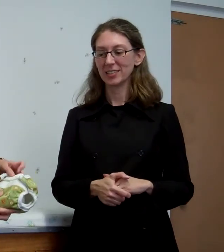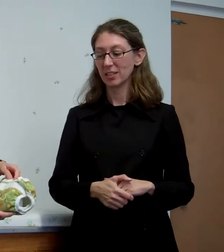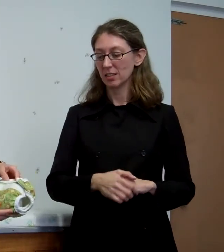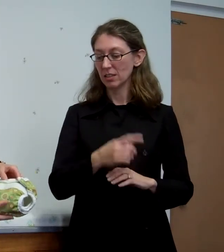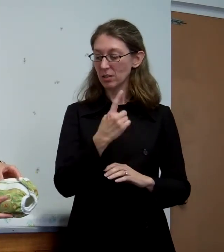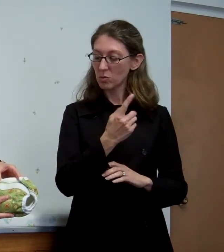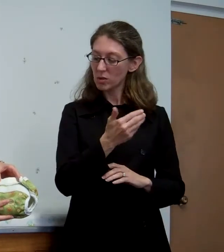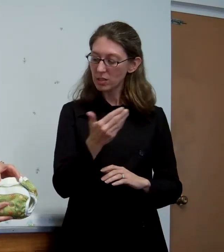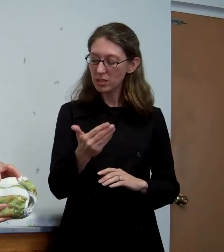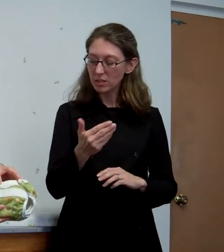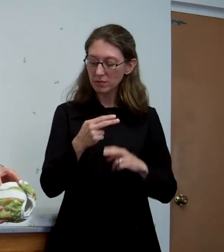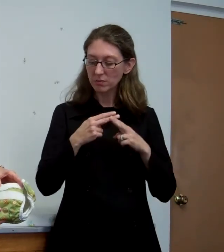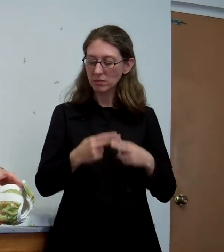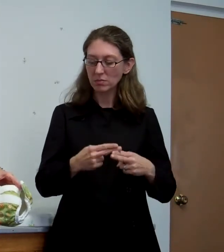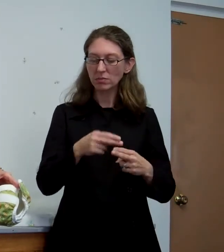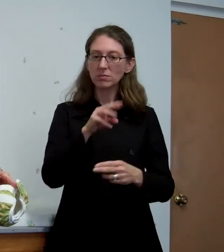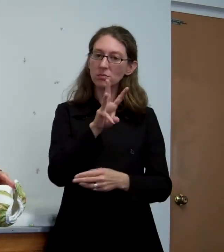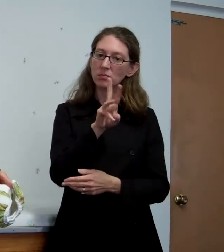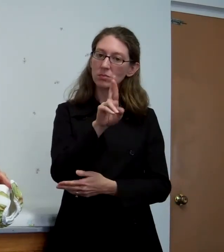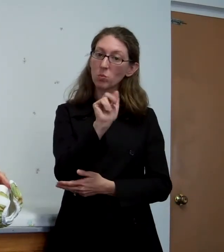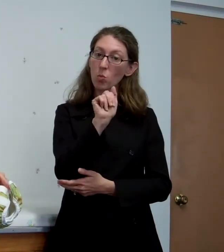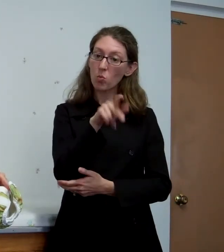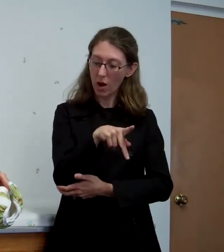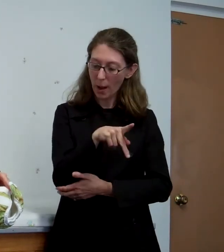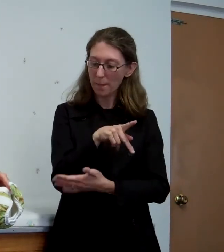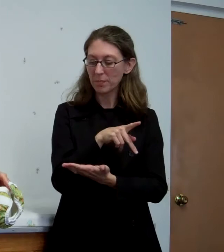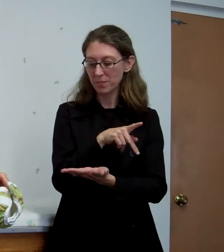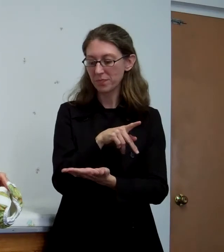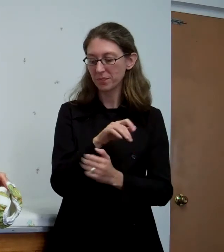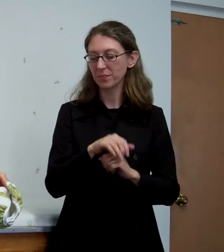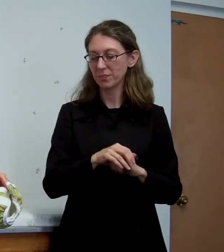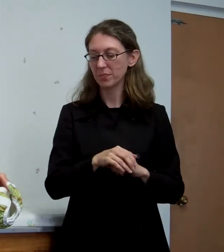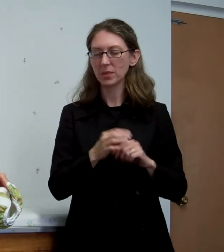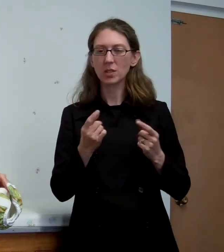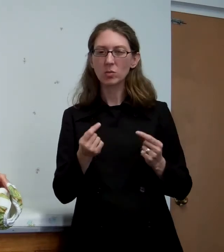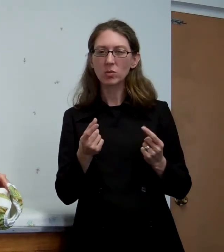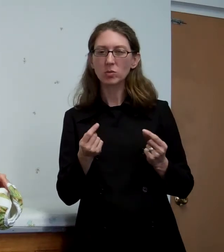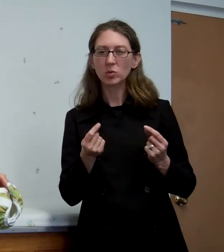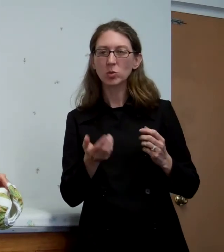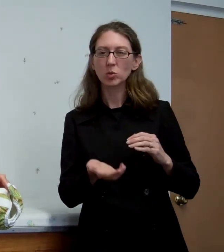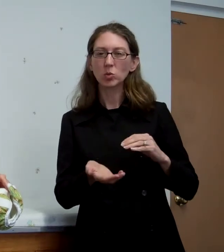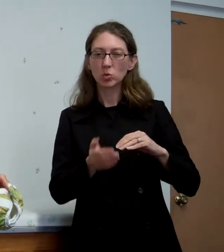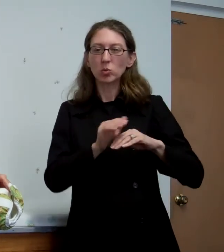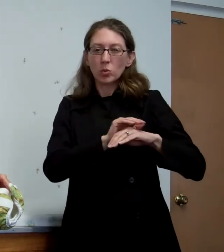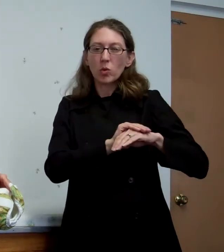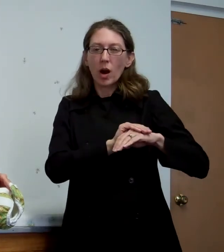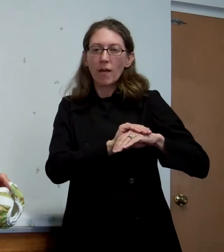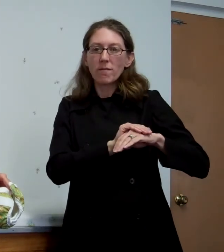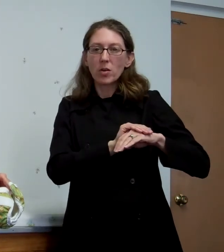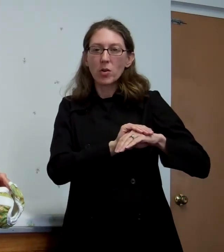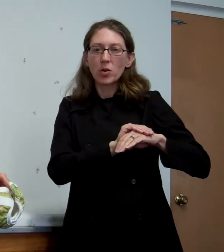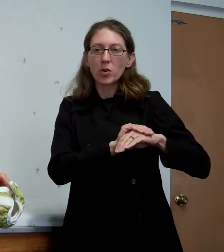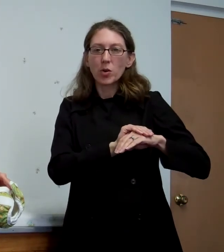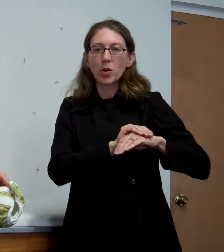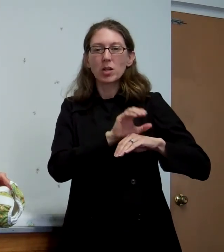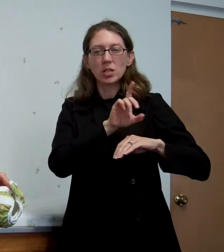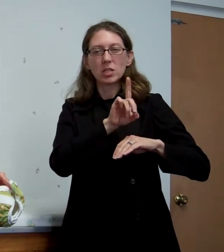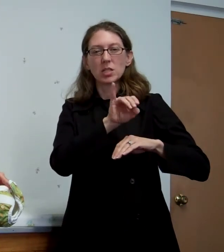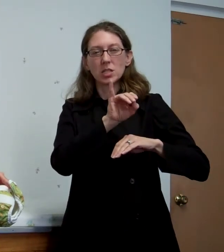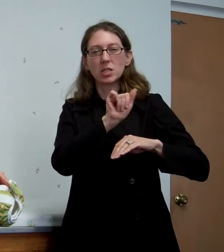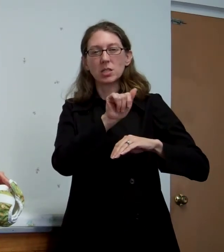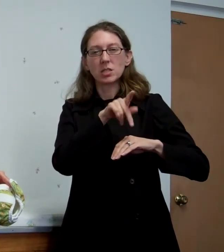One option would be a wrap. This would go on over the absorbent layers that we discussed